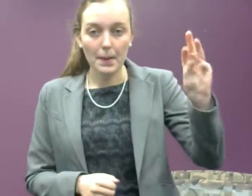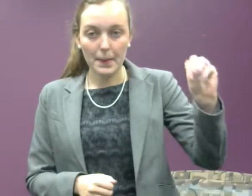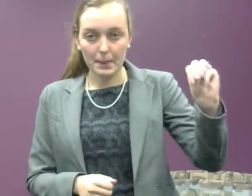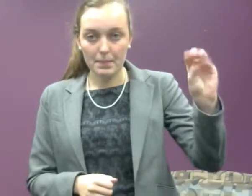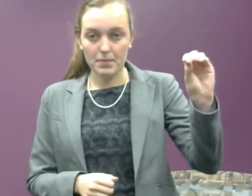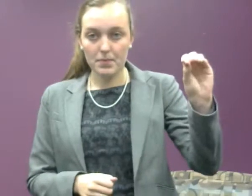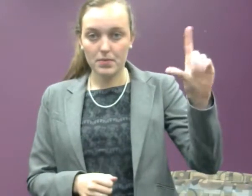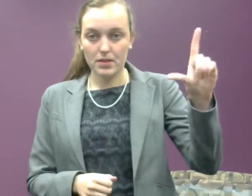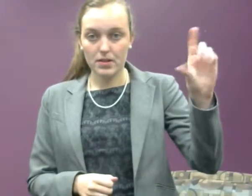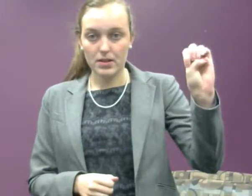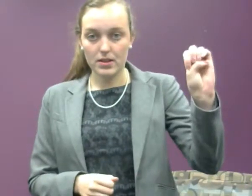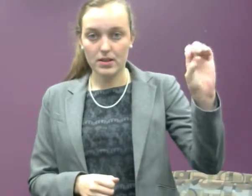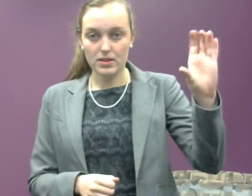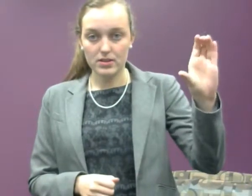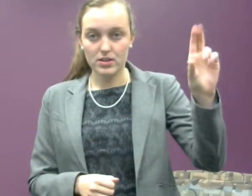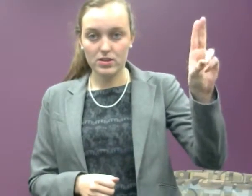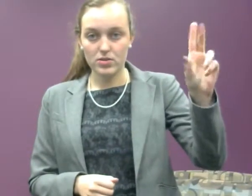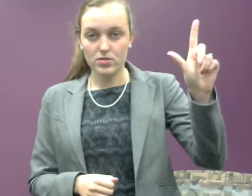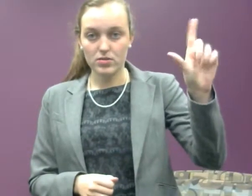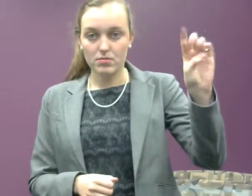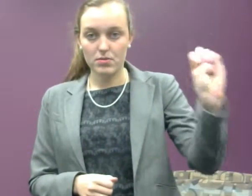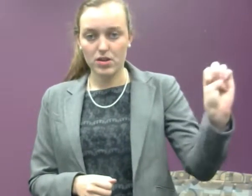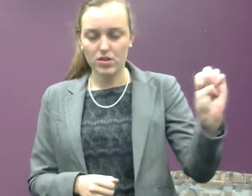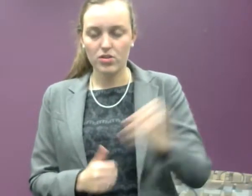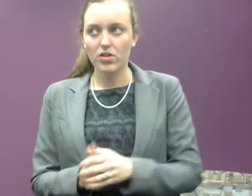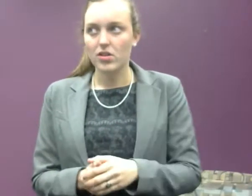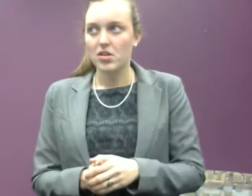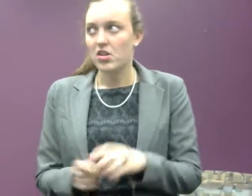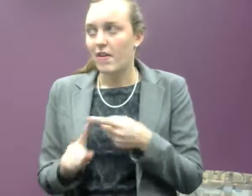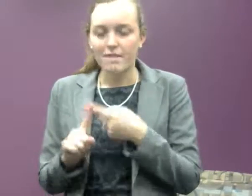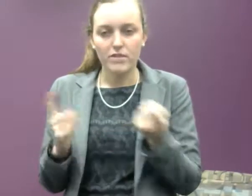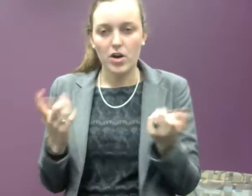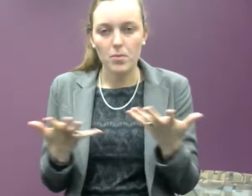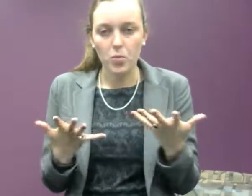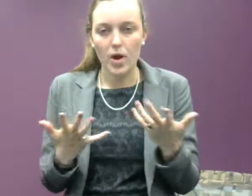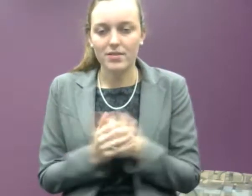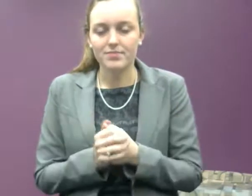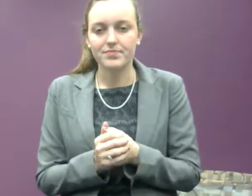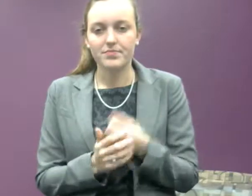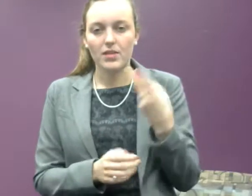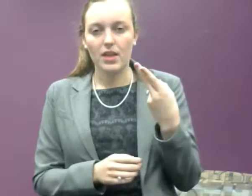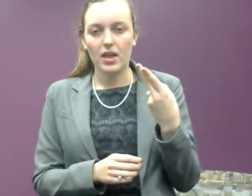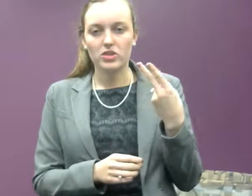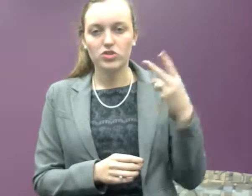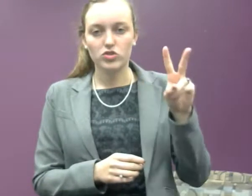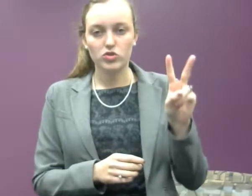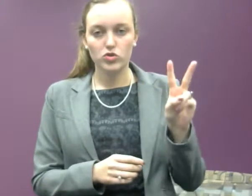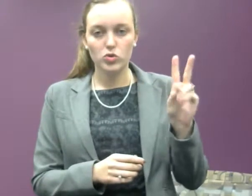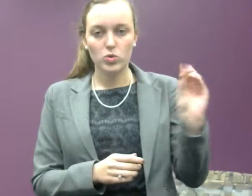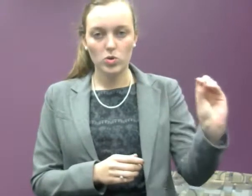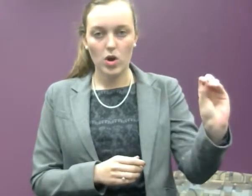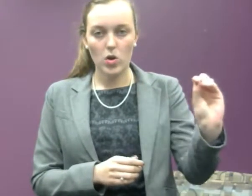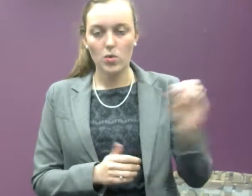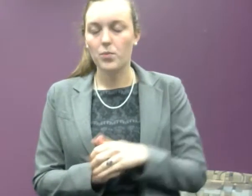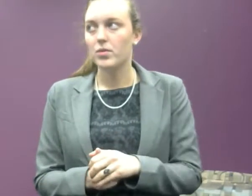is made up of H2O. So this little diagram shows that the hydrogens are the blue atoms, and they have a positive